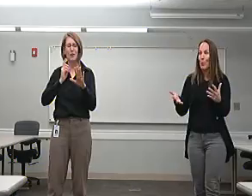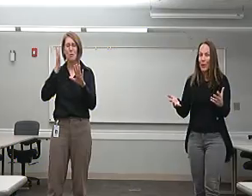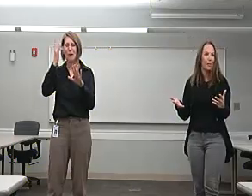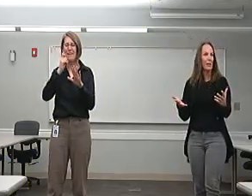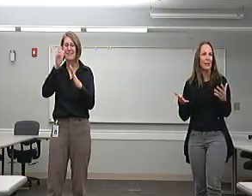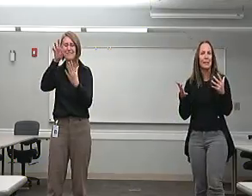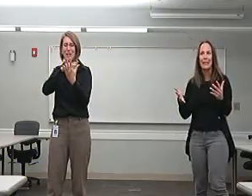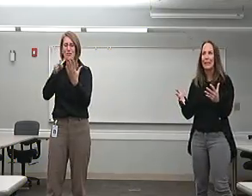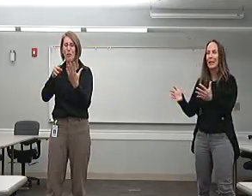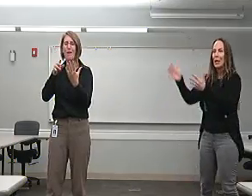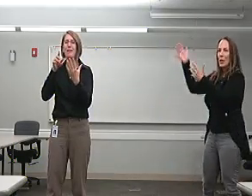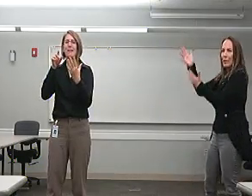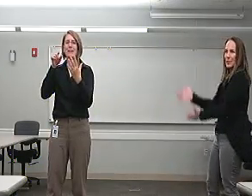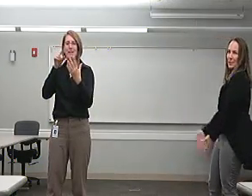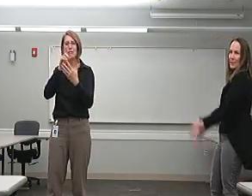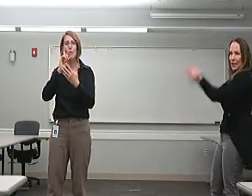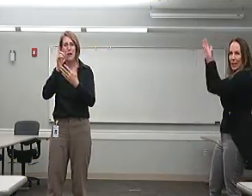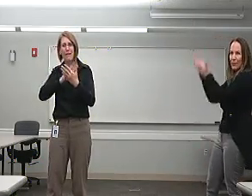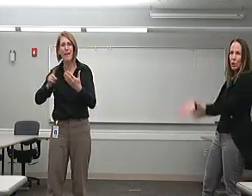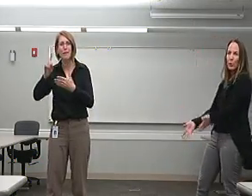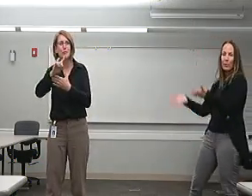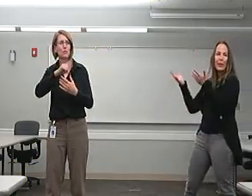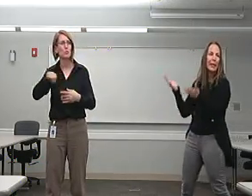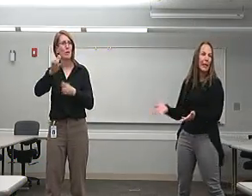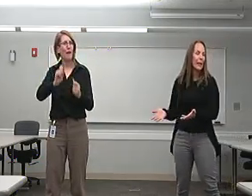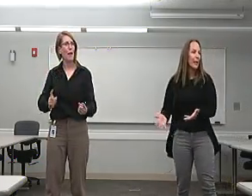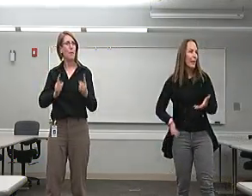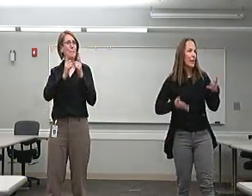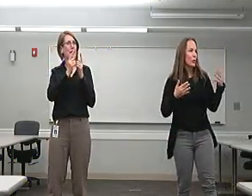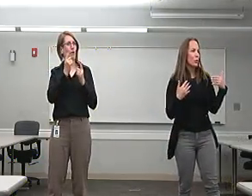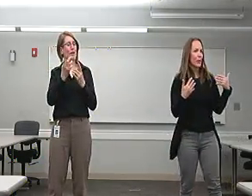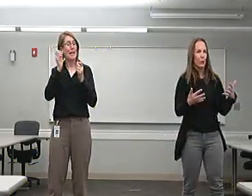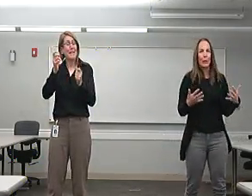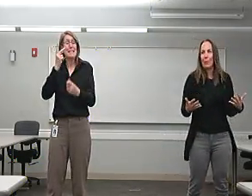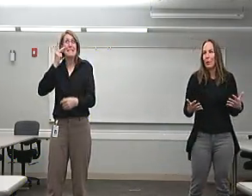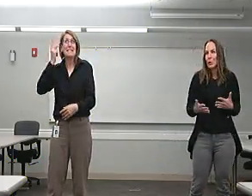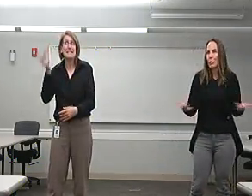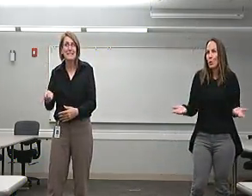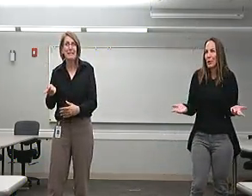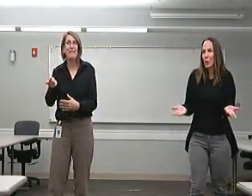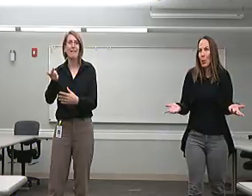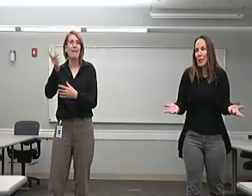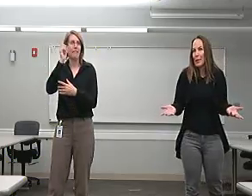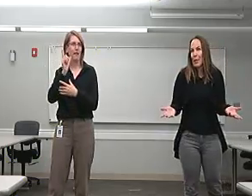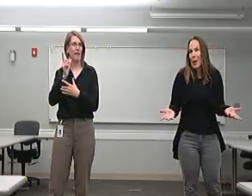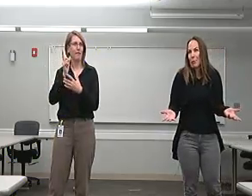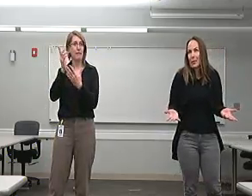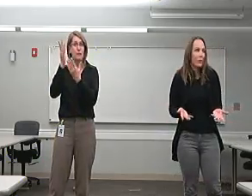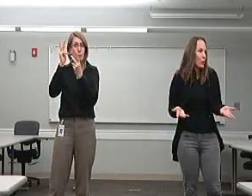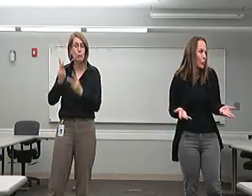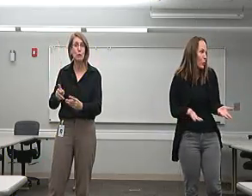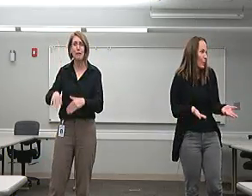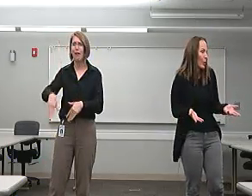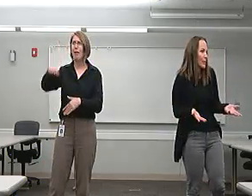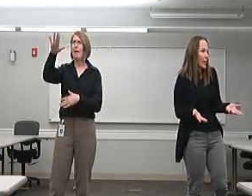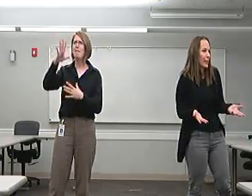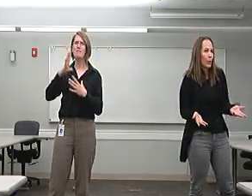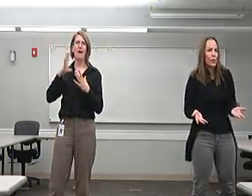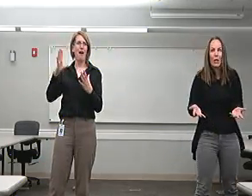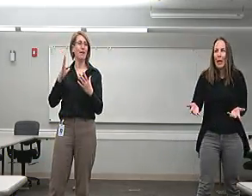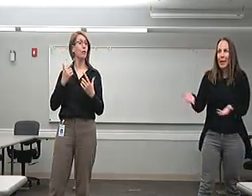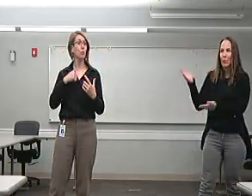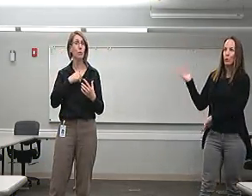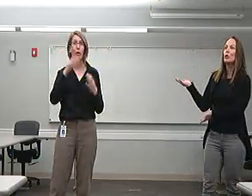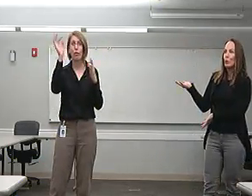see this is the kind of human being that 2 hearing parents who don't even know anything about deaf culture or American Sign Language can